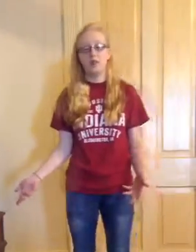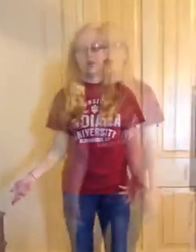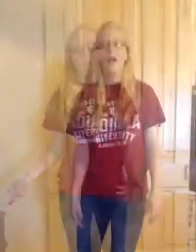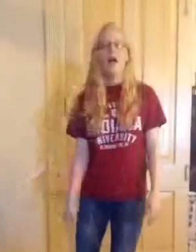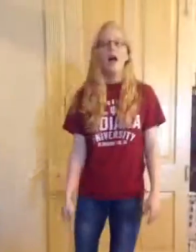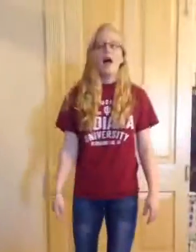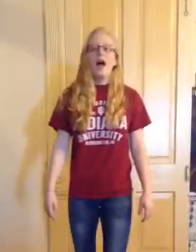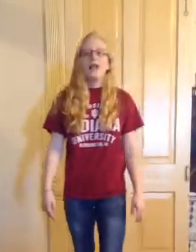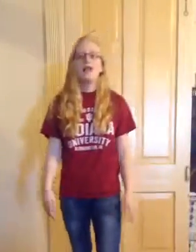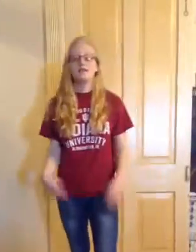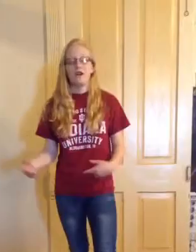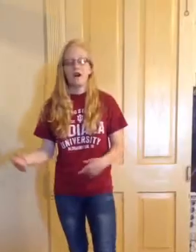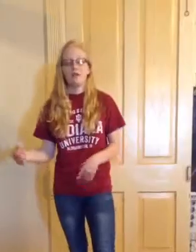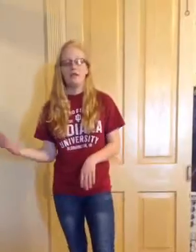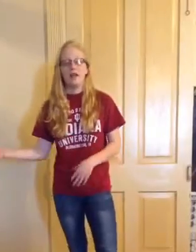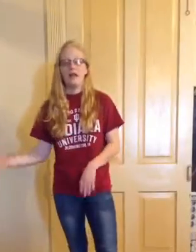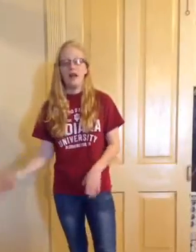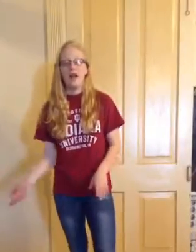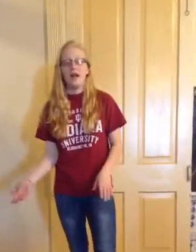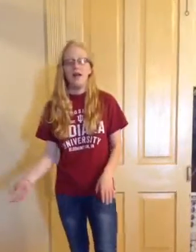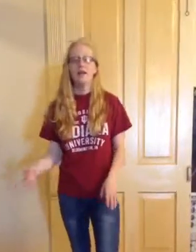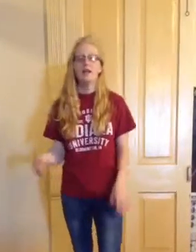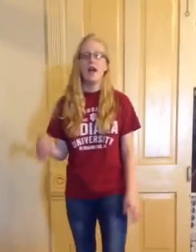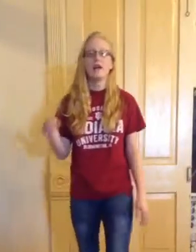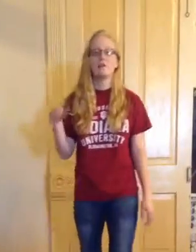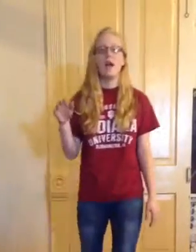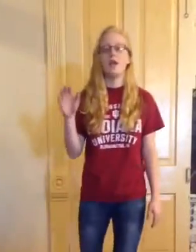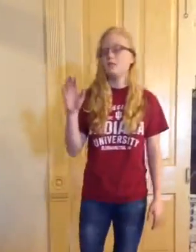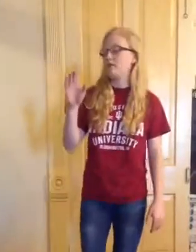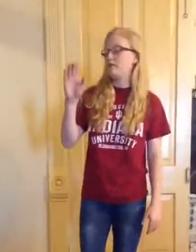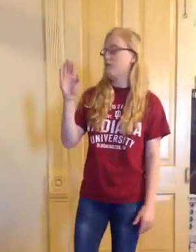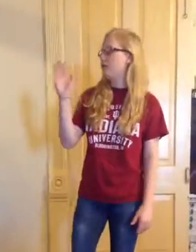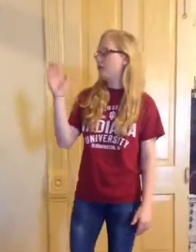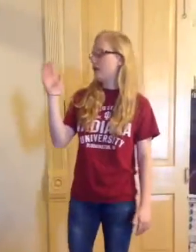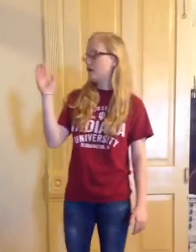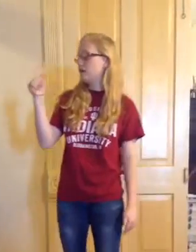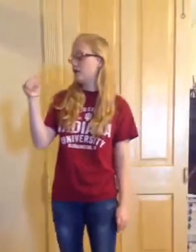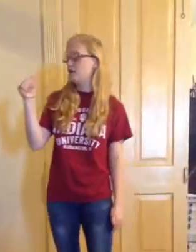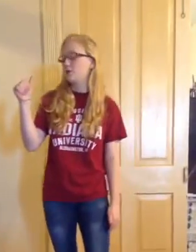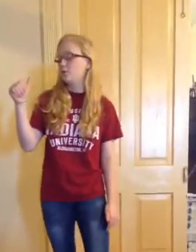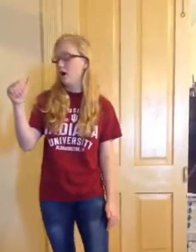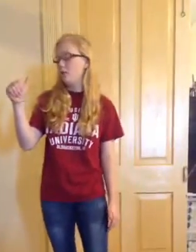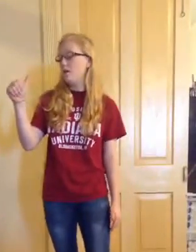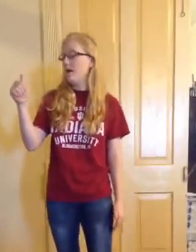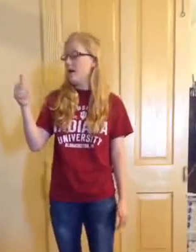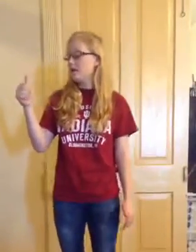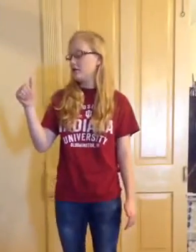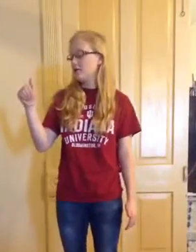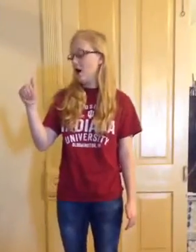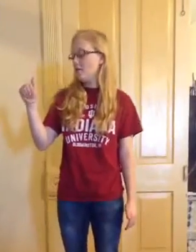name. Let's start with the letter A. A is made with your 4 fingers touching your palm and your thumb